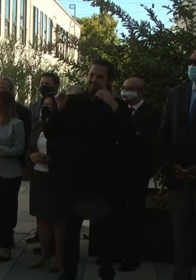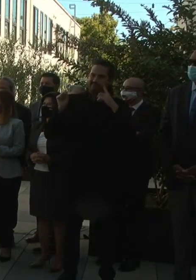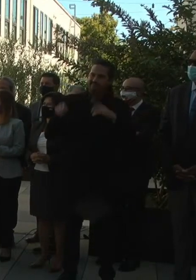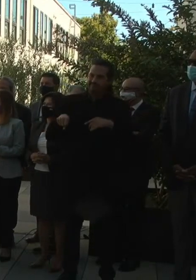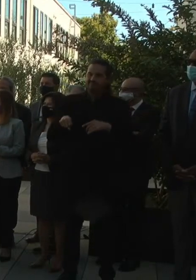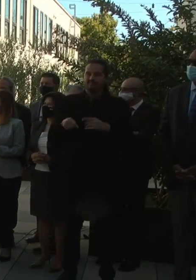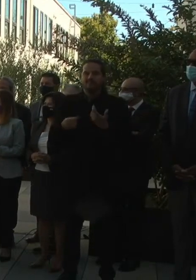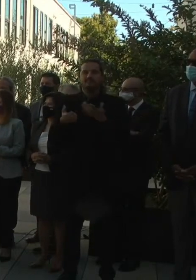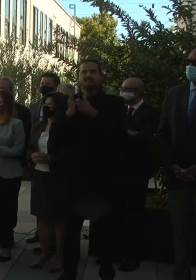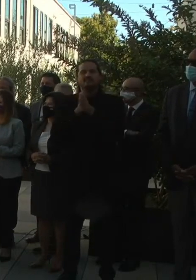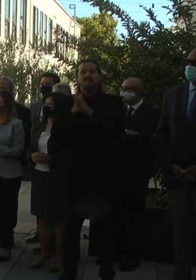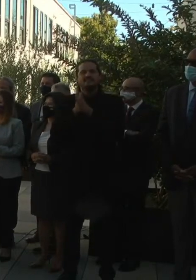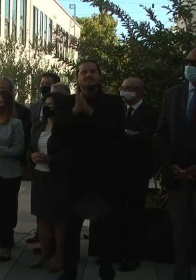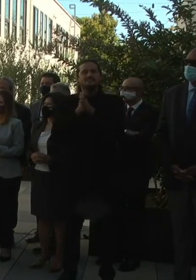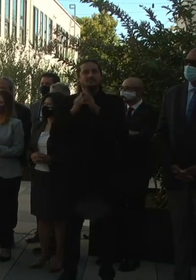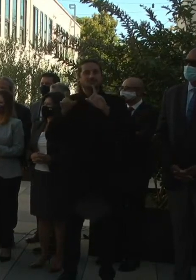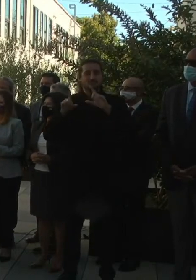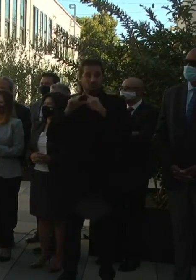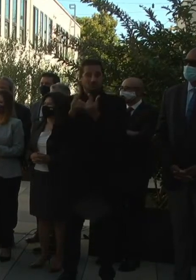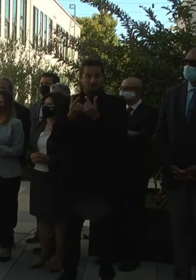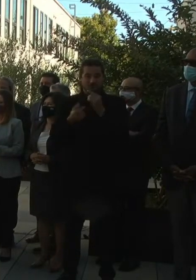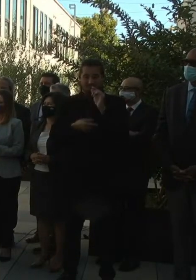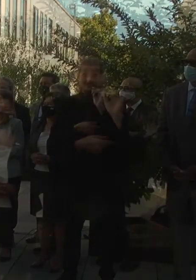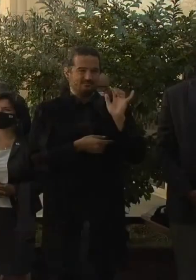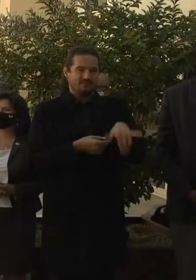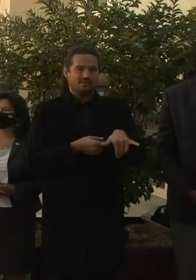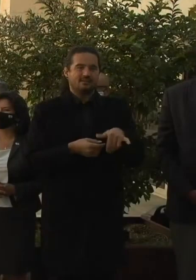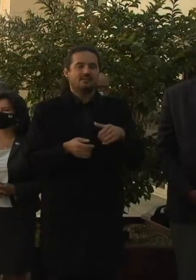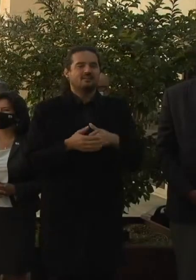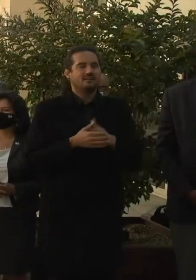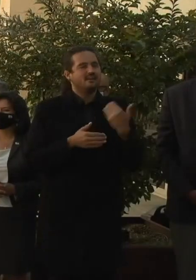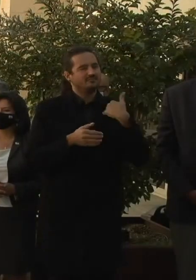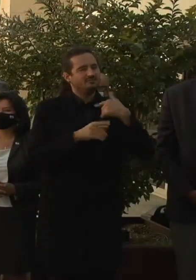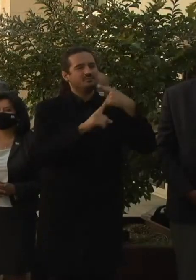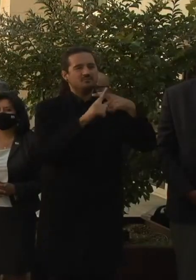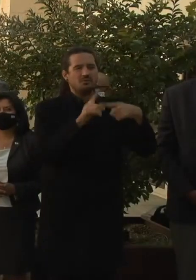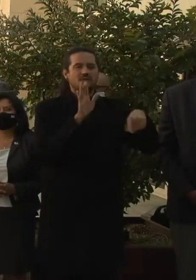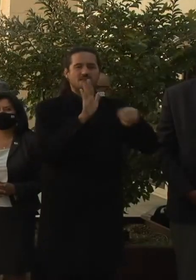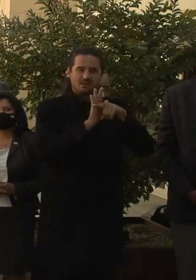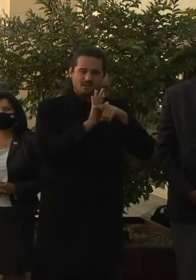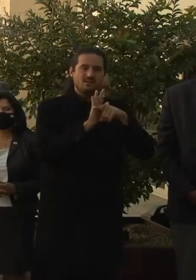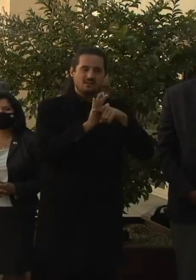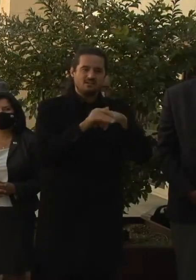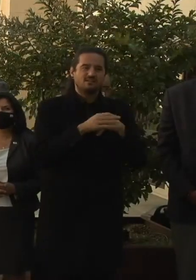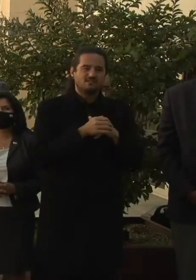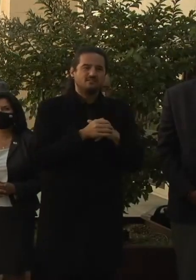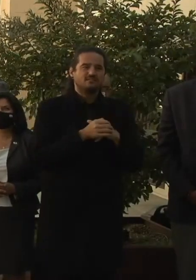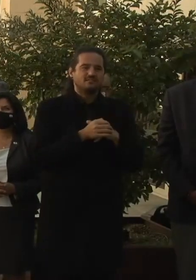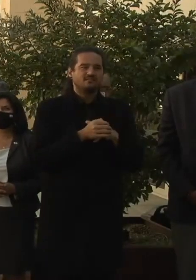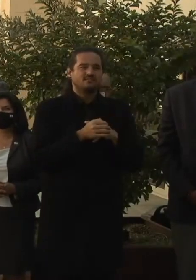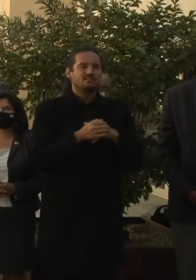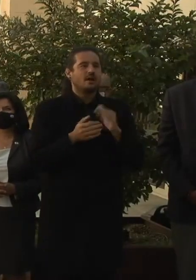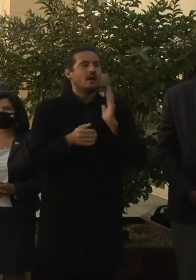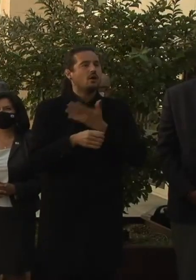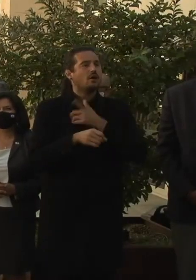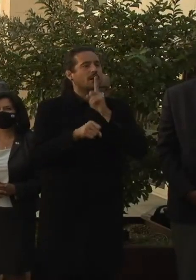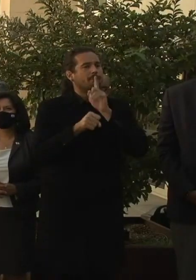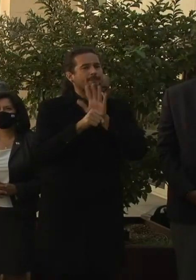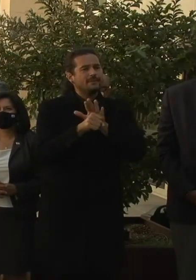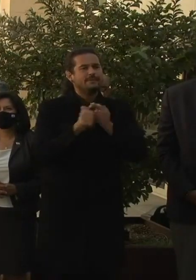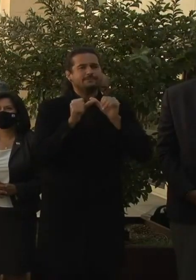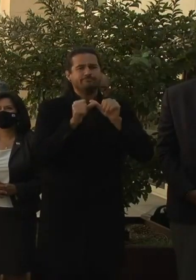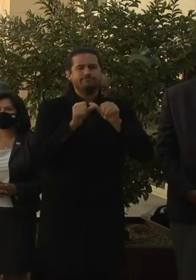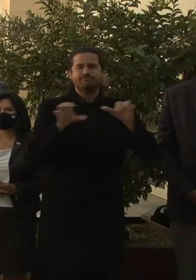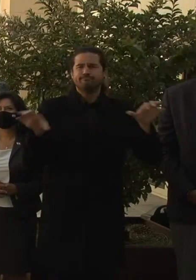But a commitment, a resolve to recognize that our number one pre-existing condition in the state of California prior to the pandemic